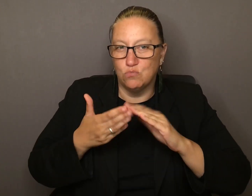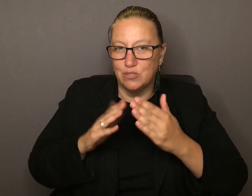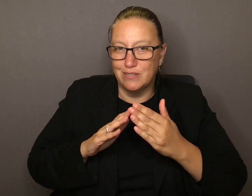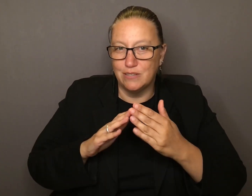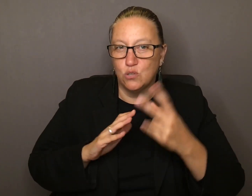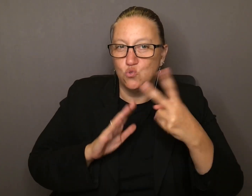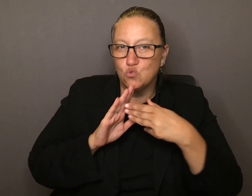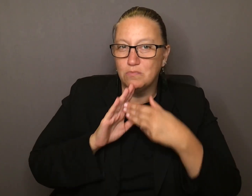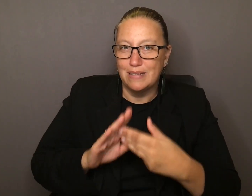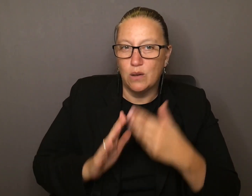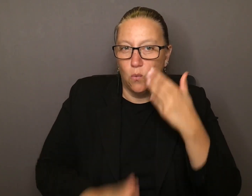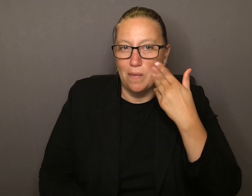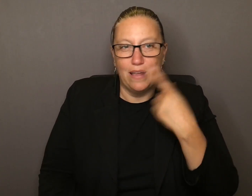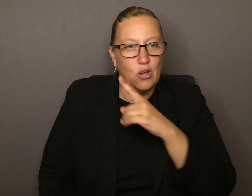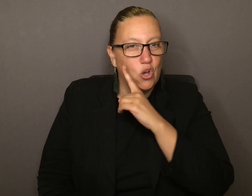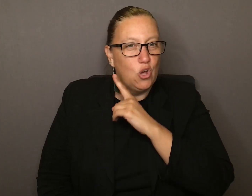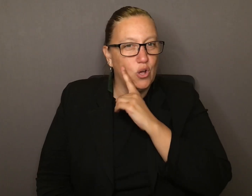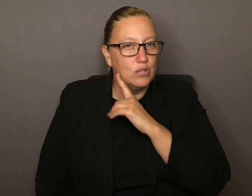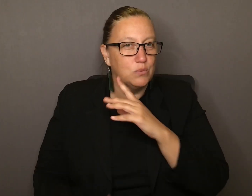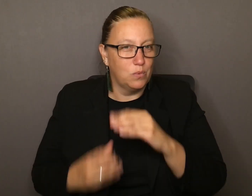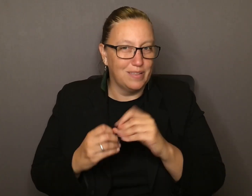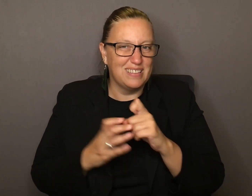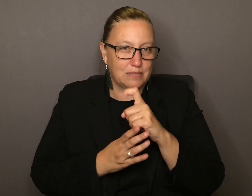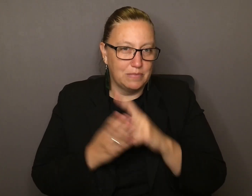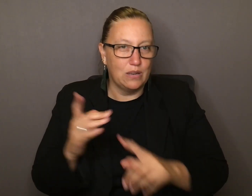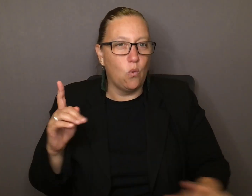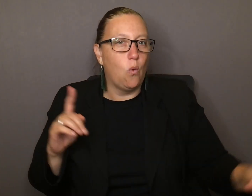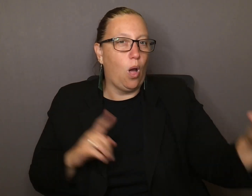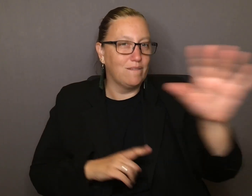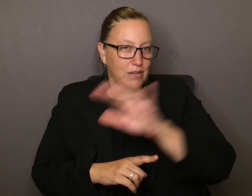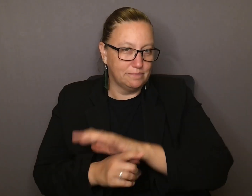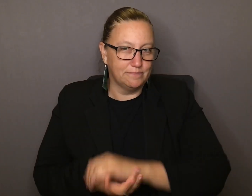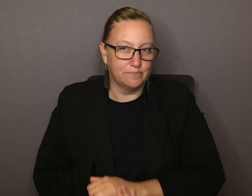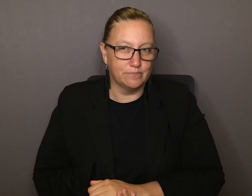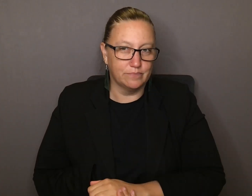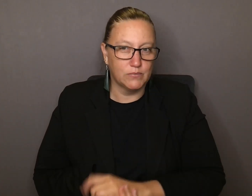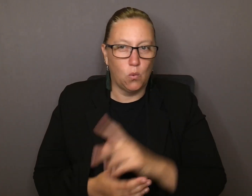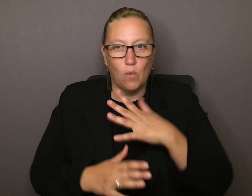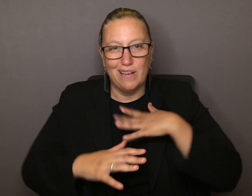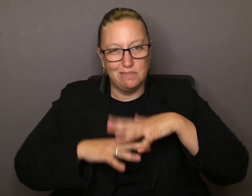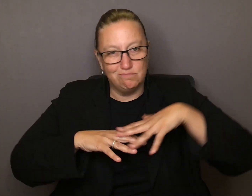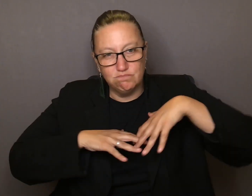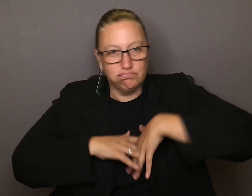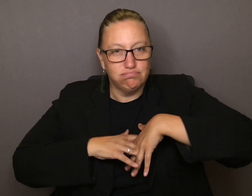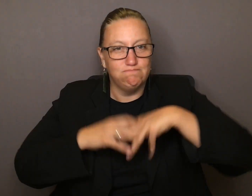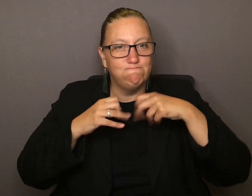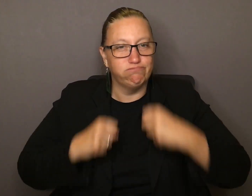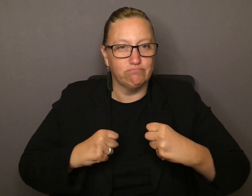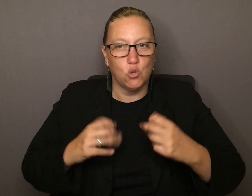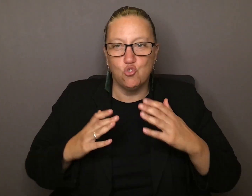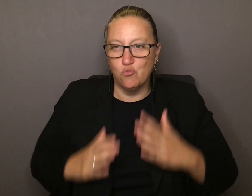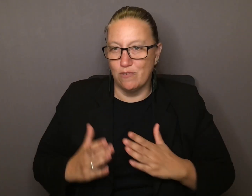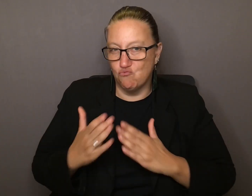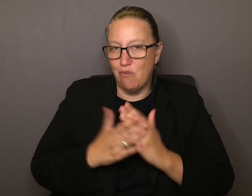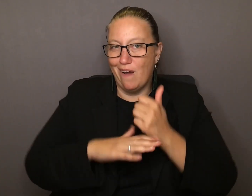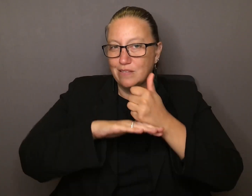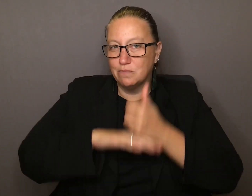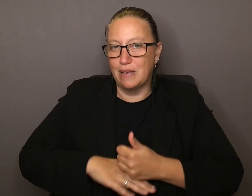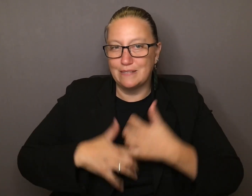with disabilities across the country. All of our work is grounded in a human rights-based framework, linking gender and disability